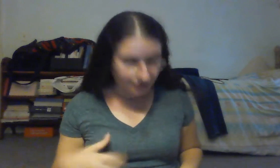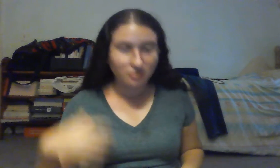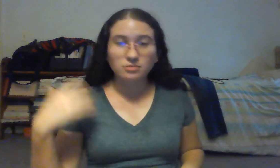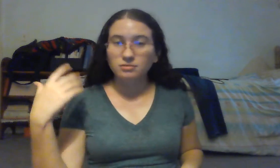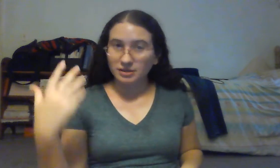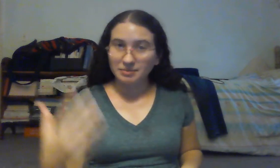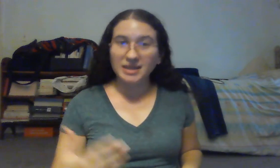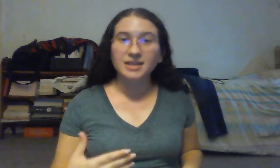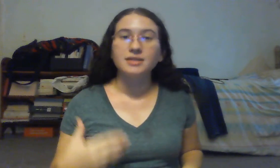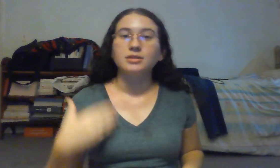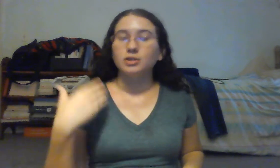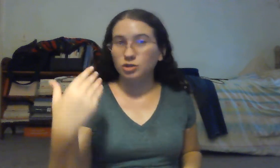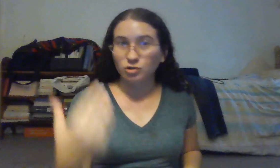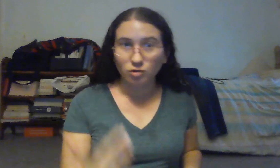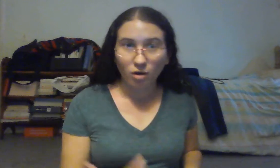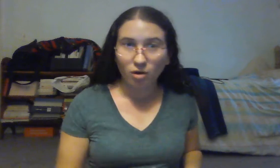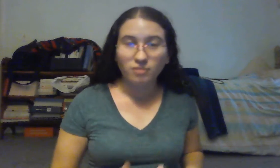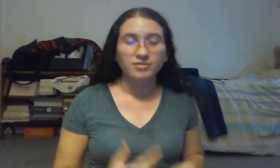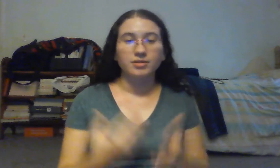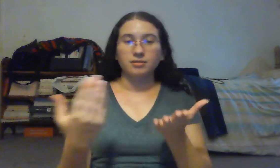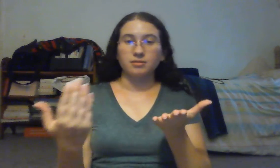Again, repeat, do over.